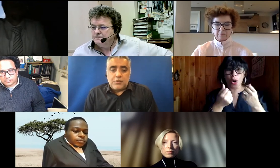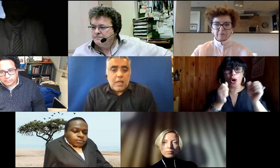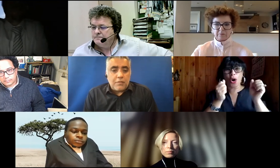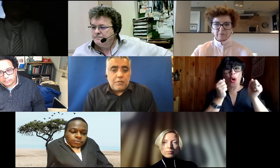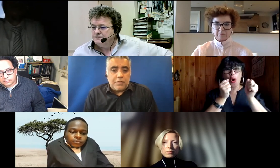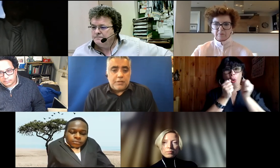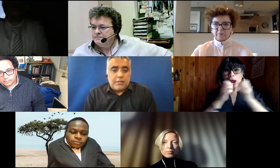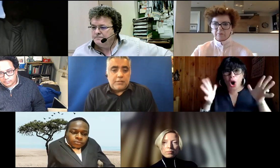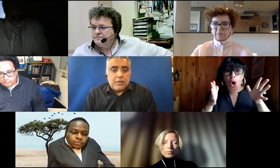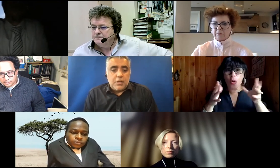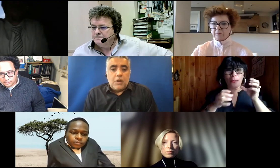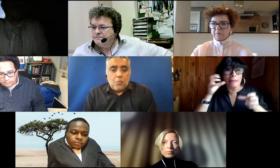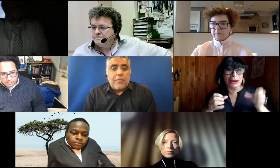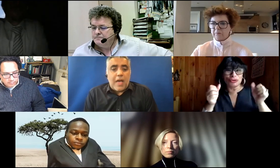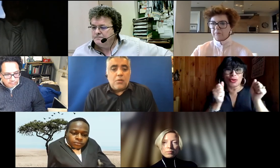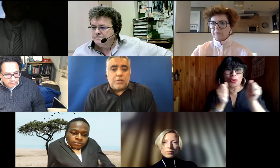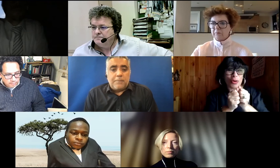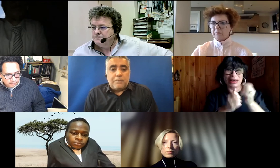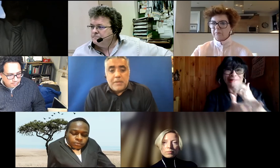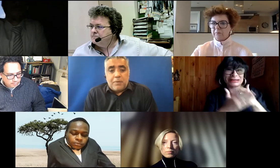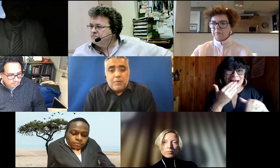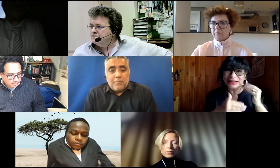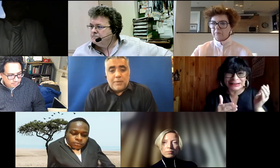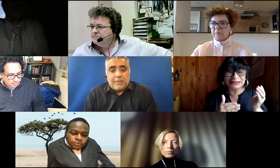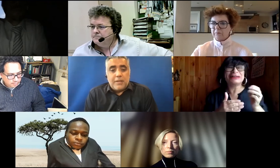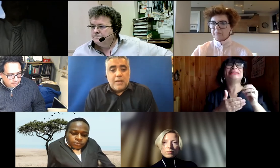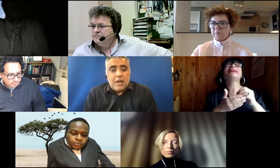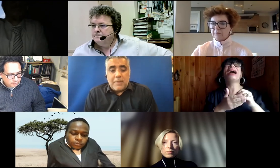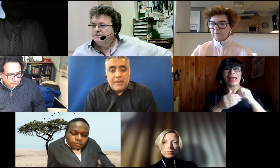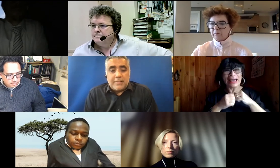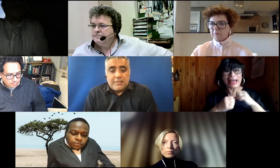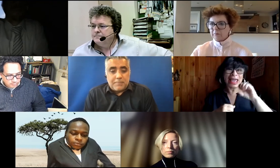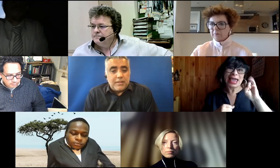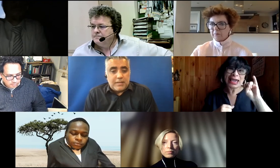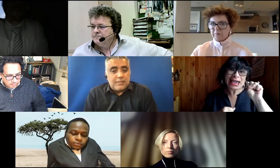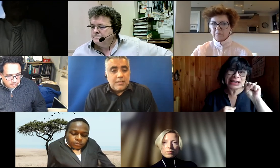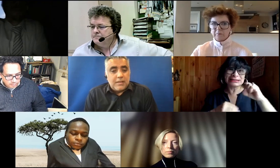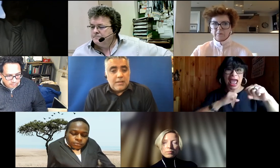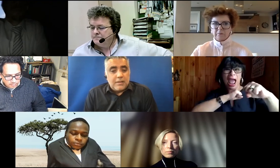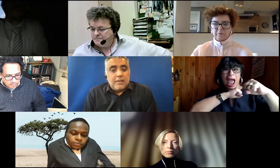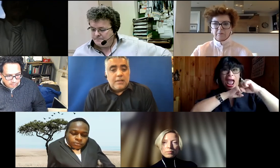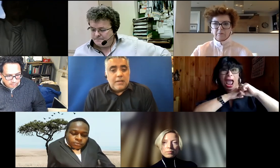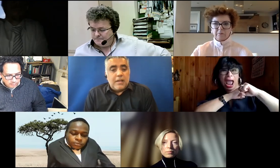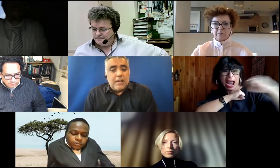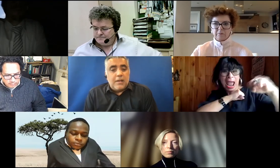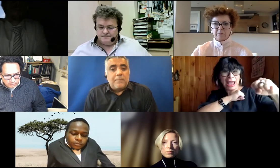Yes, there's a lot of universities without people with any disabilities.